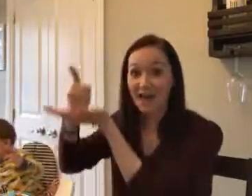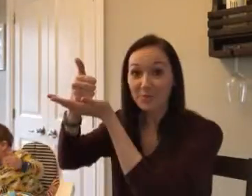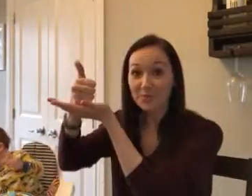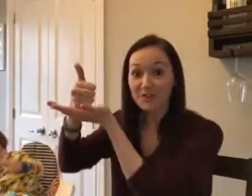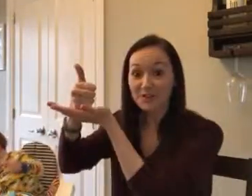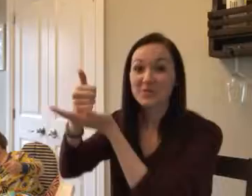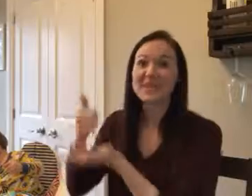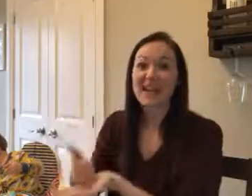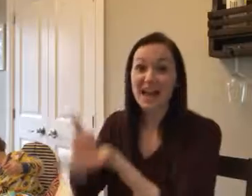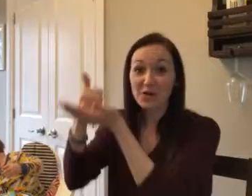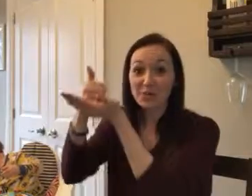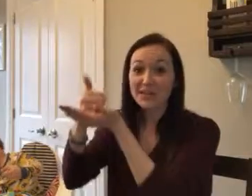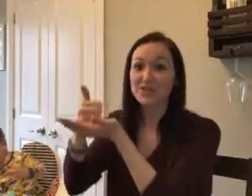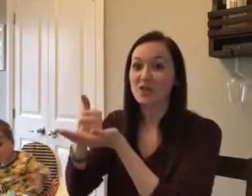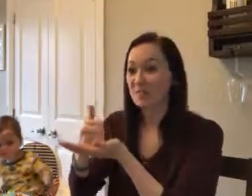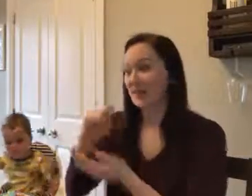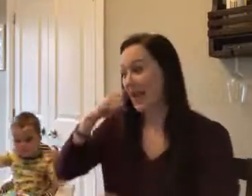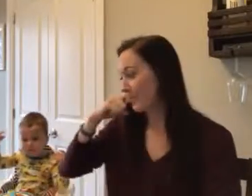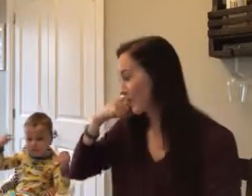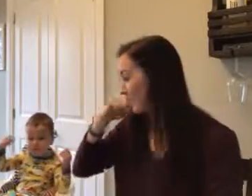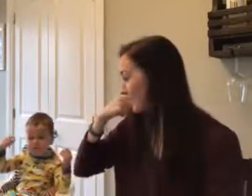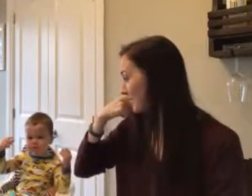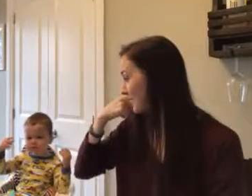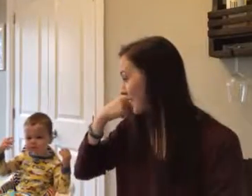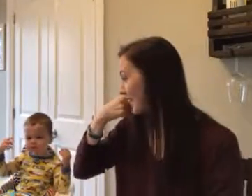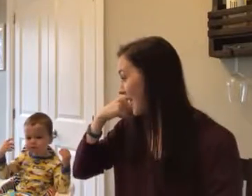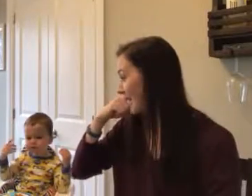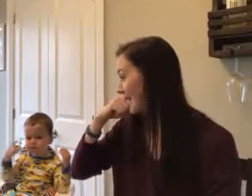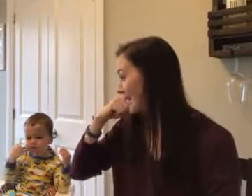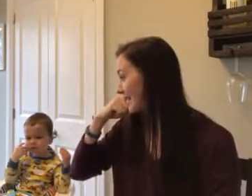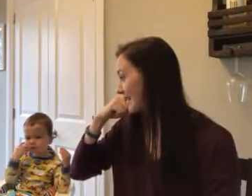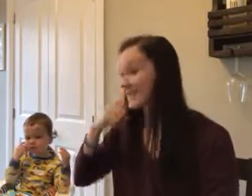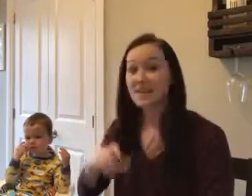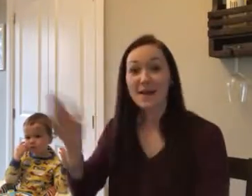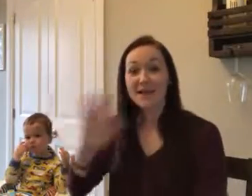help. You need help. He dropped the apple. All right. Say goodbye to